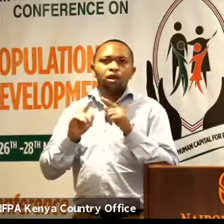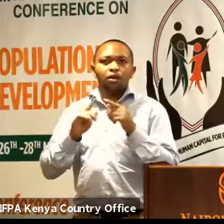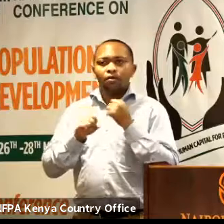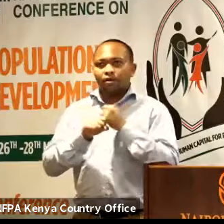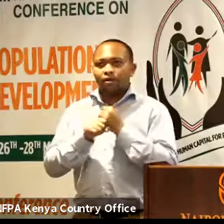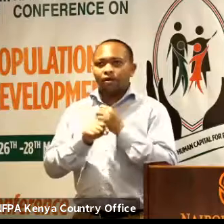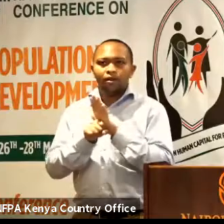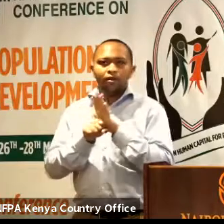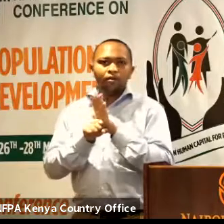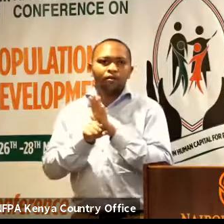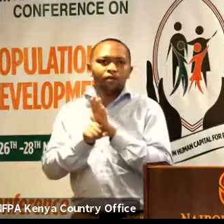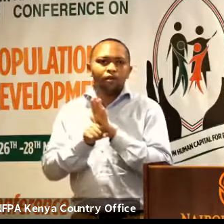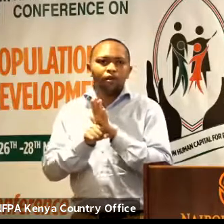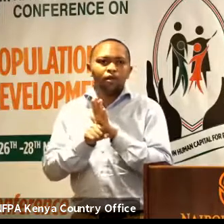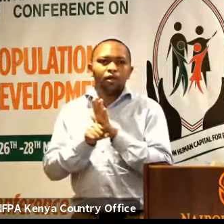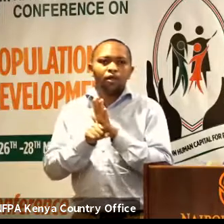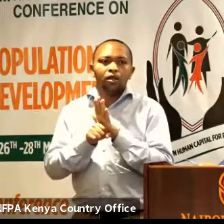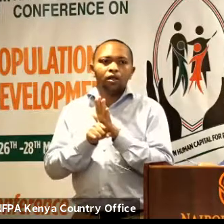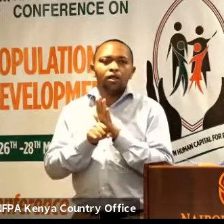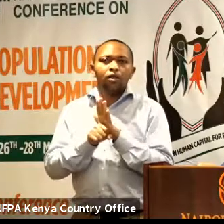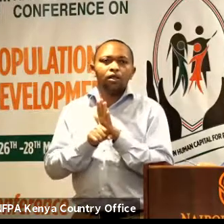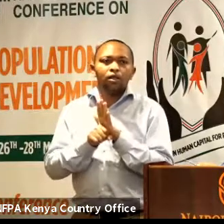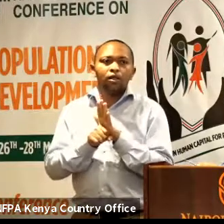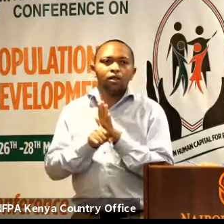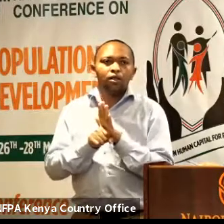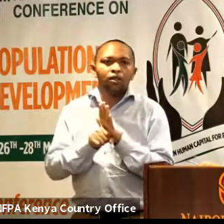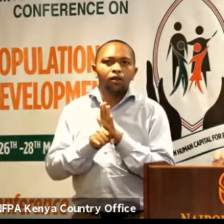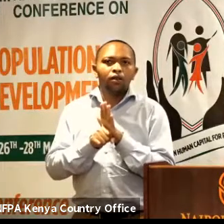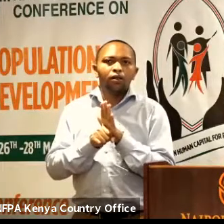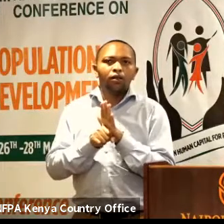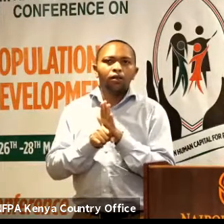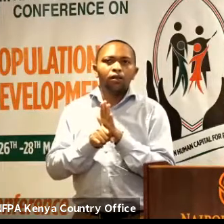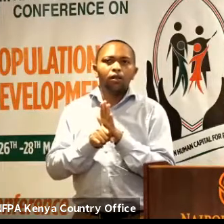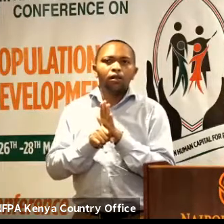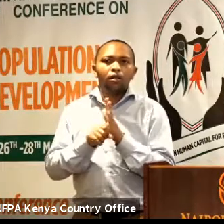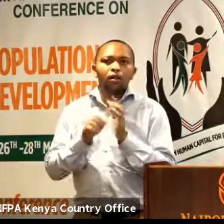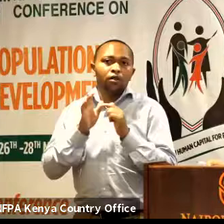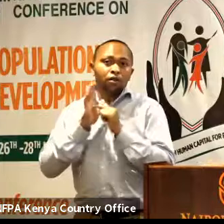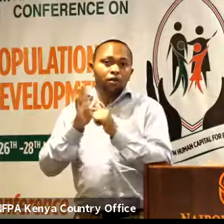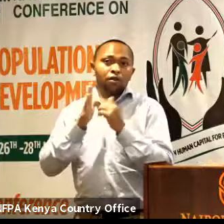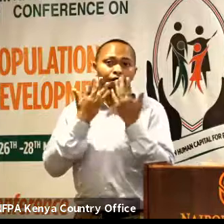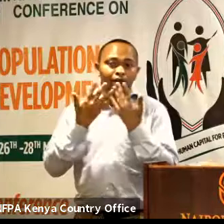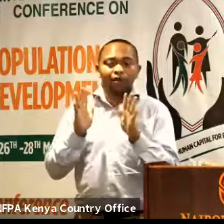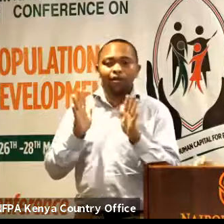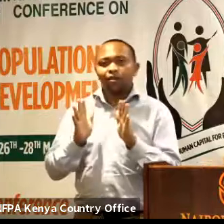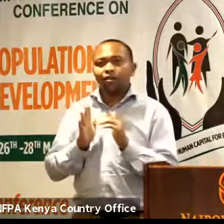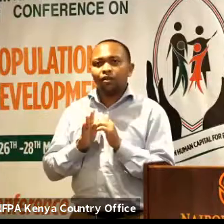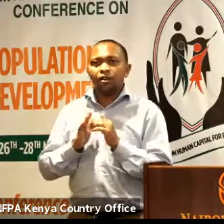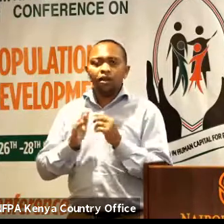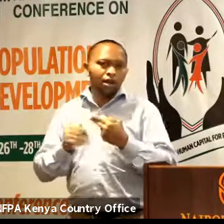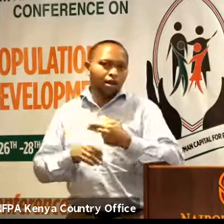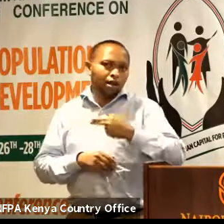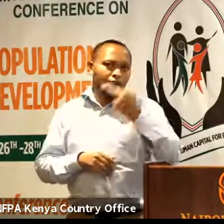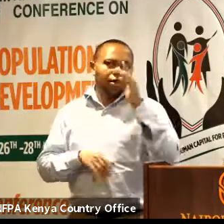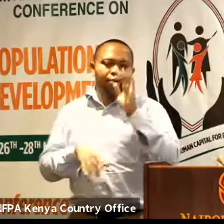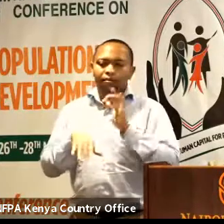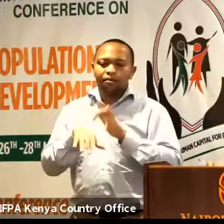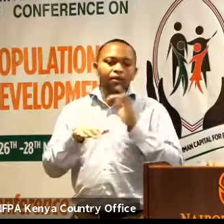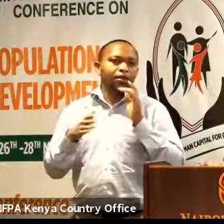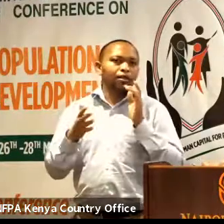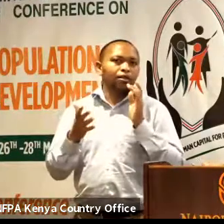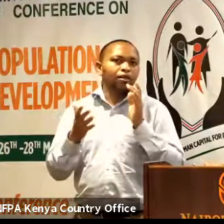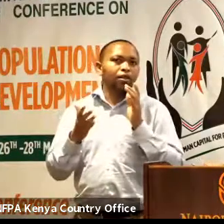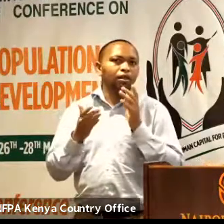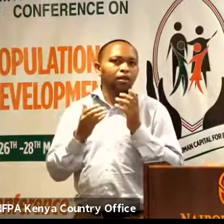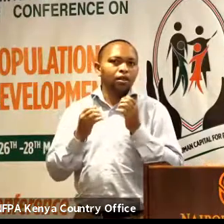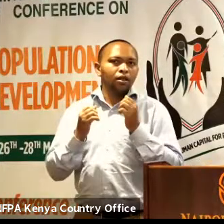Unicef and has shown us that there are high impact interventions that are actually available and they are